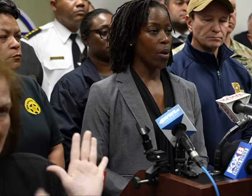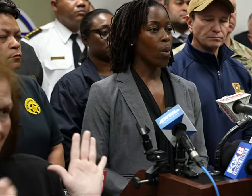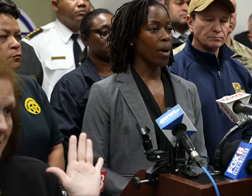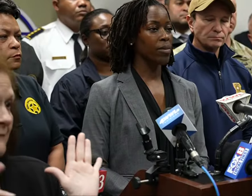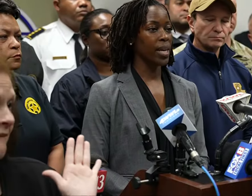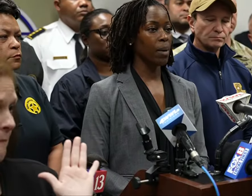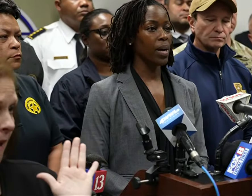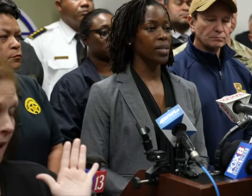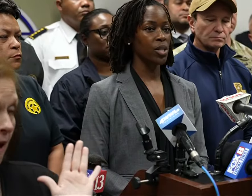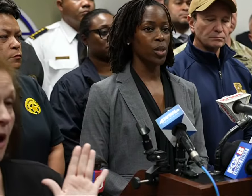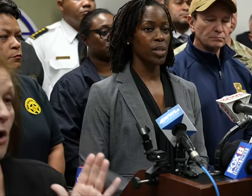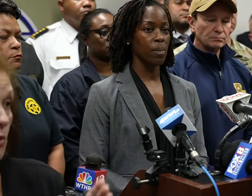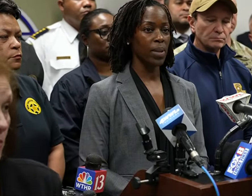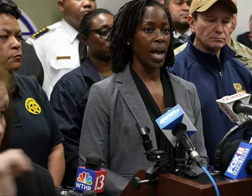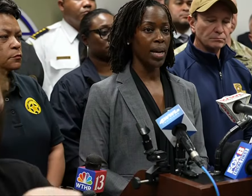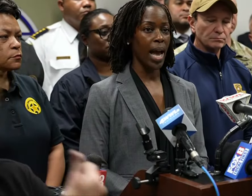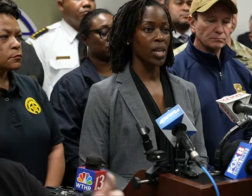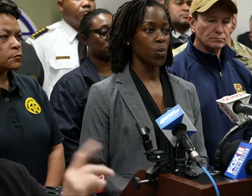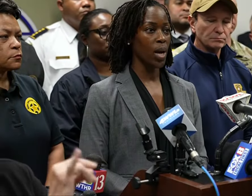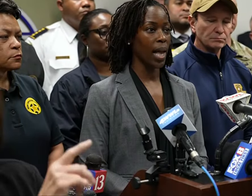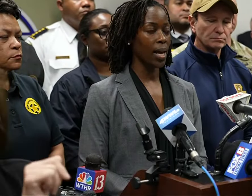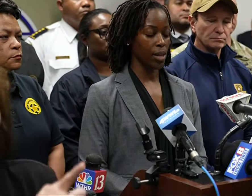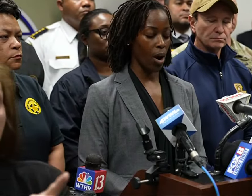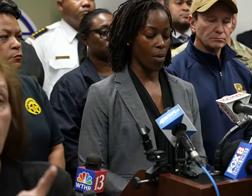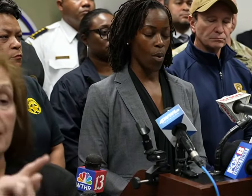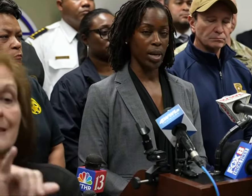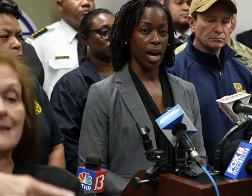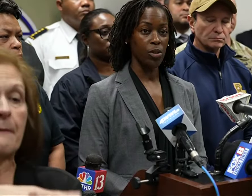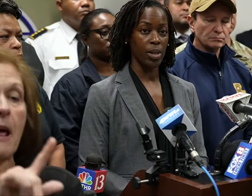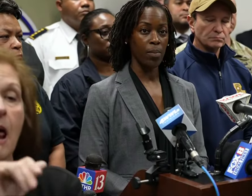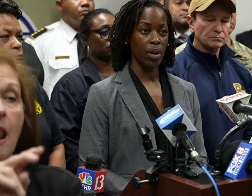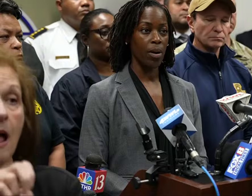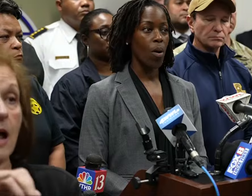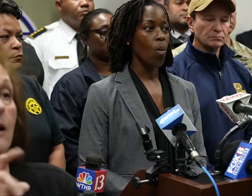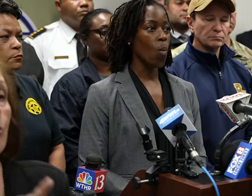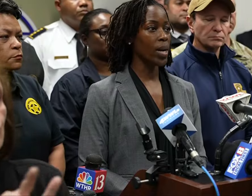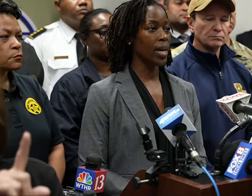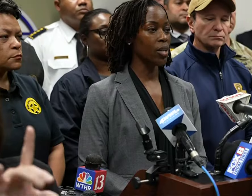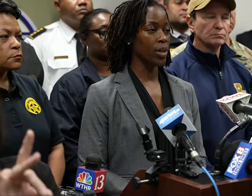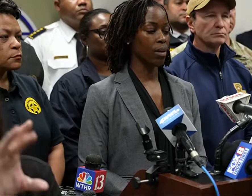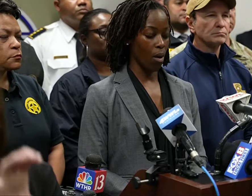FBI. We have set up a digital tip line as well as our 1-800 number,